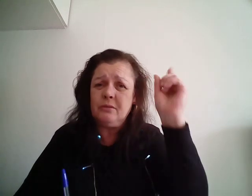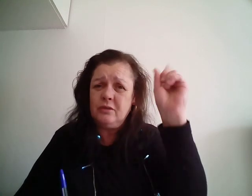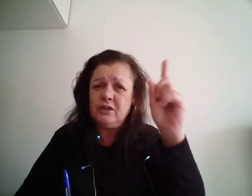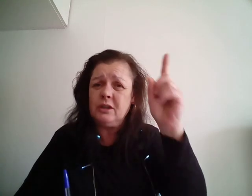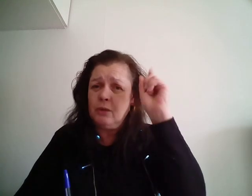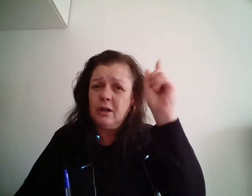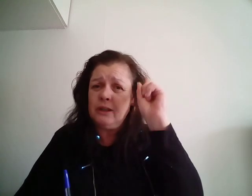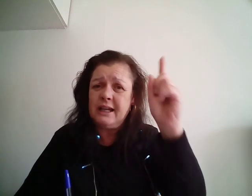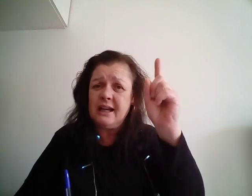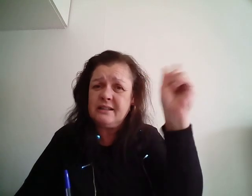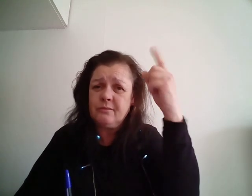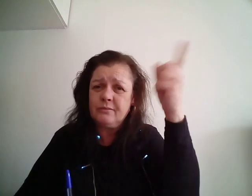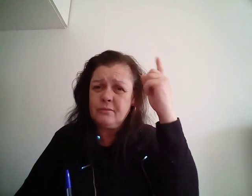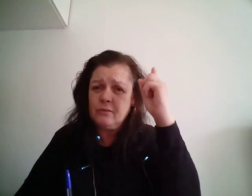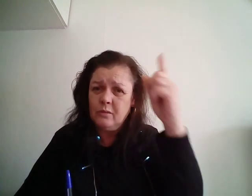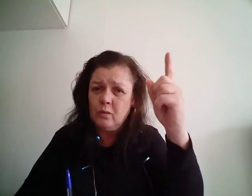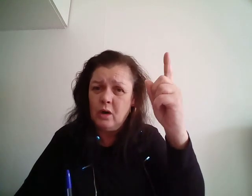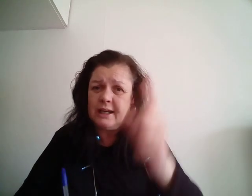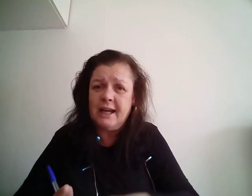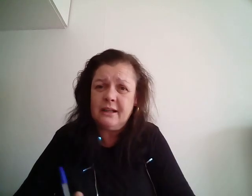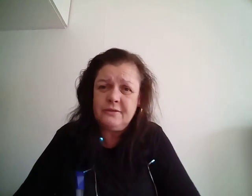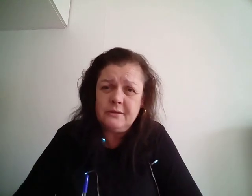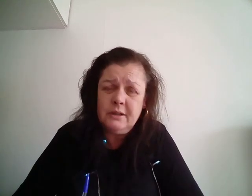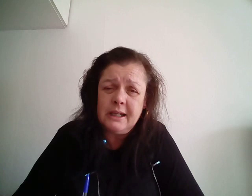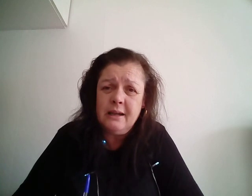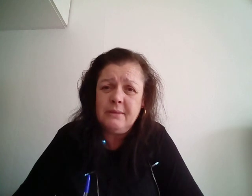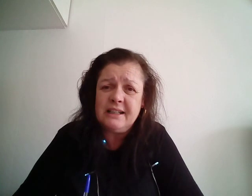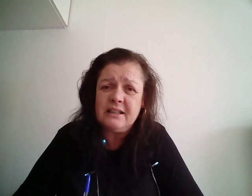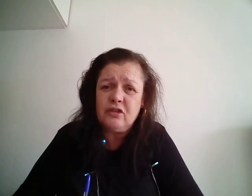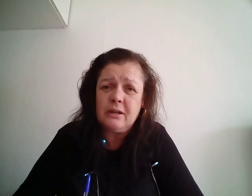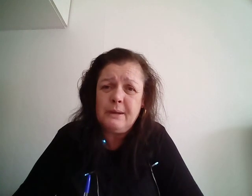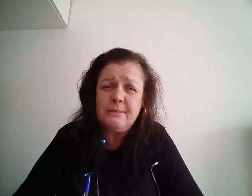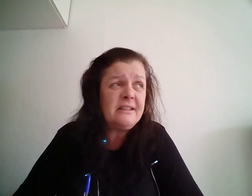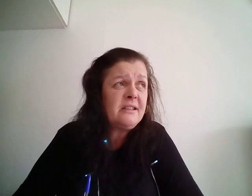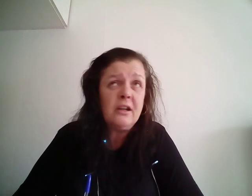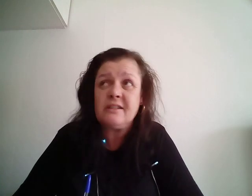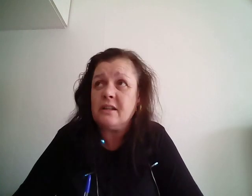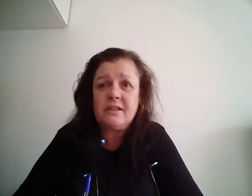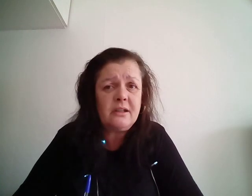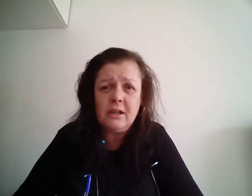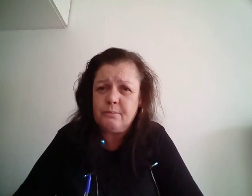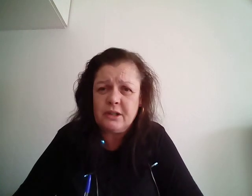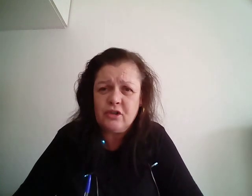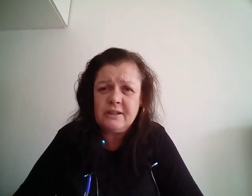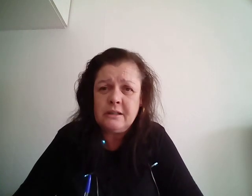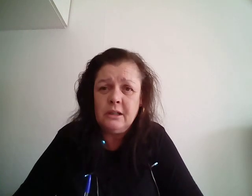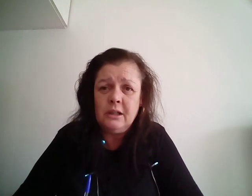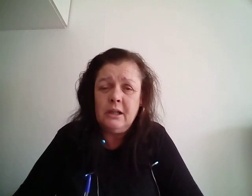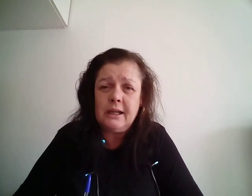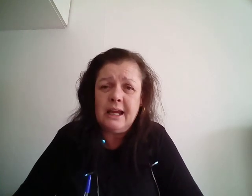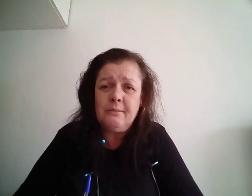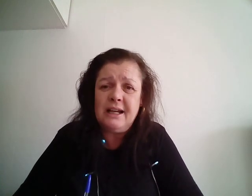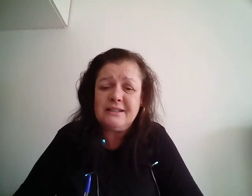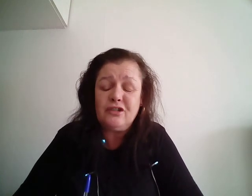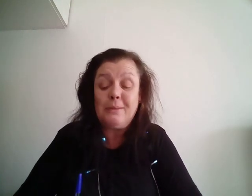you do only get one laugh, okay? My delicious little babies, it's so, so, so, so precious. Okay, my delicious